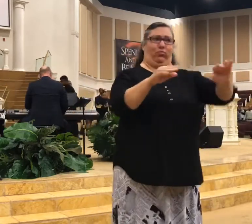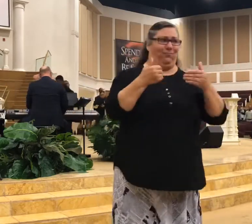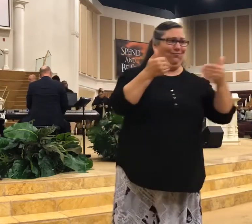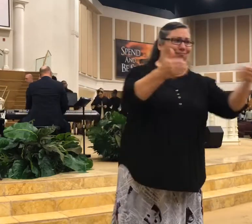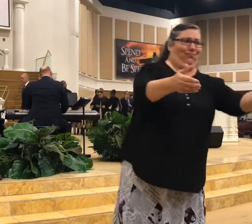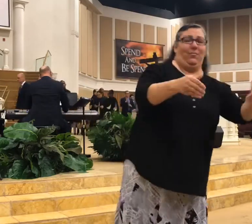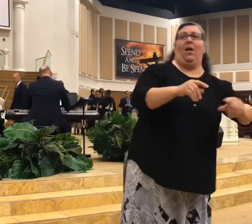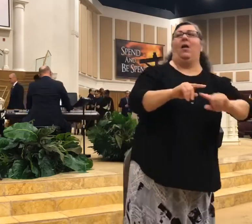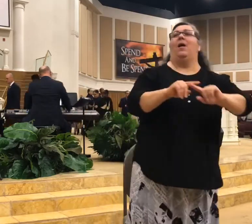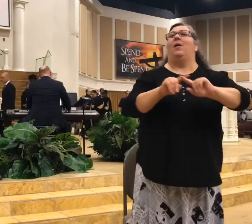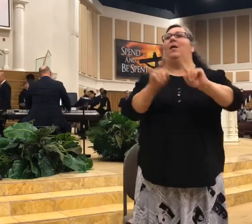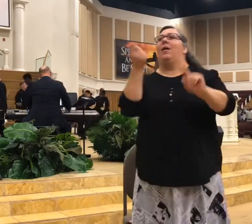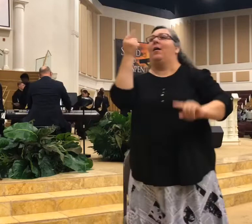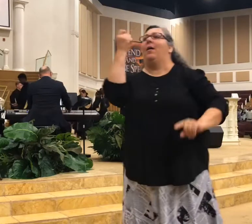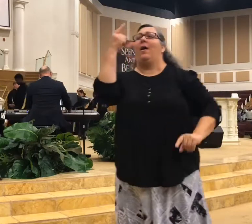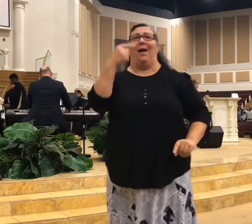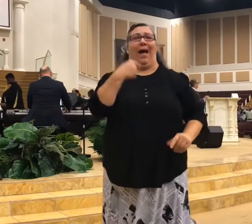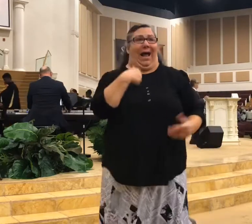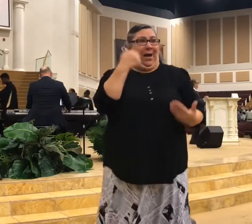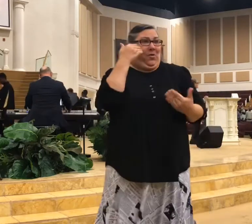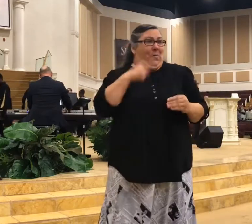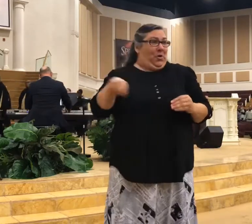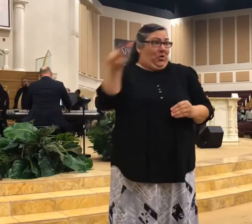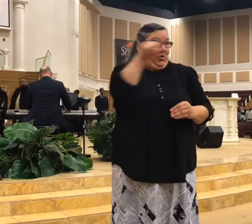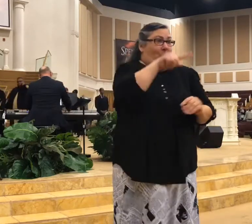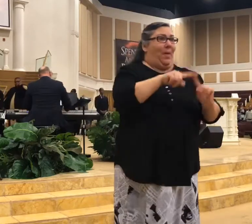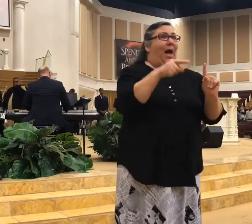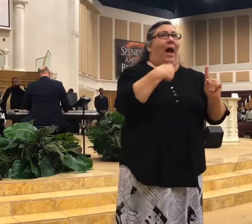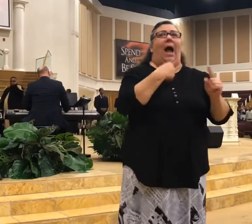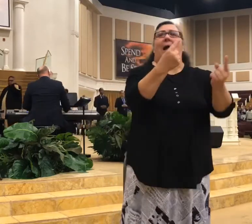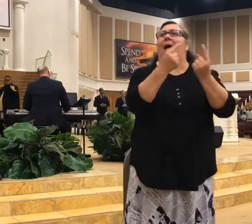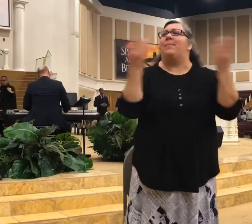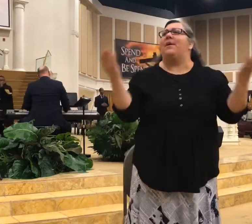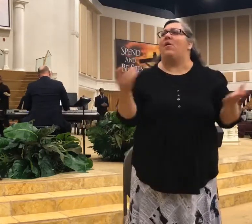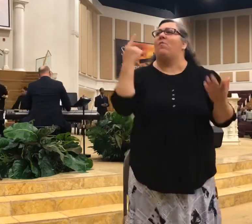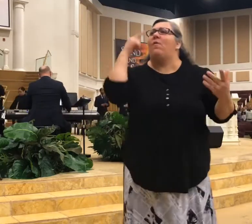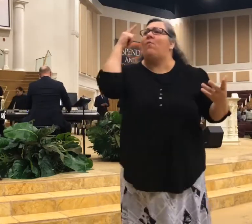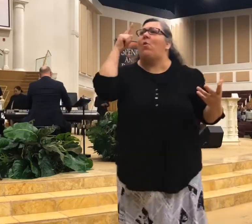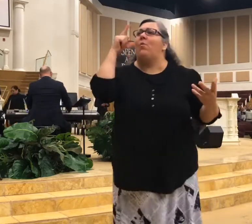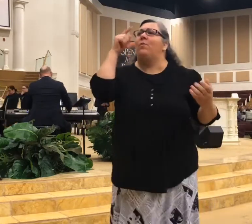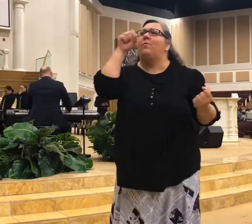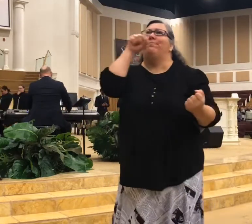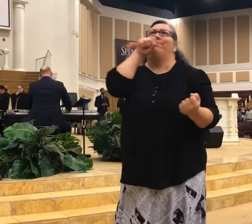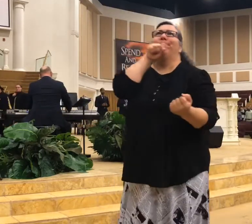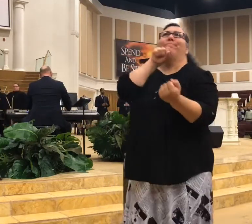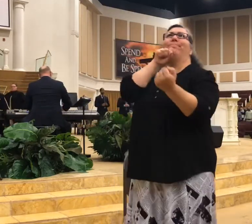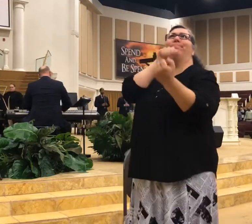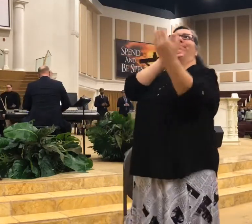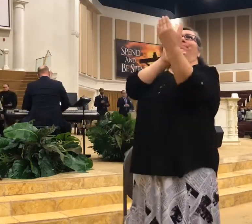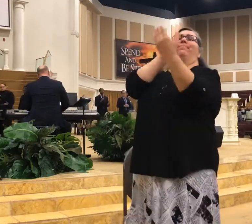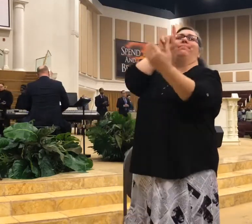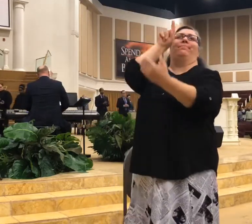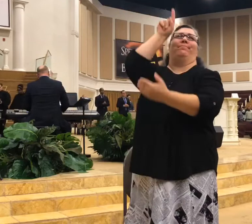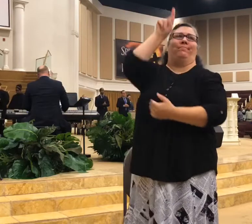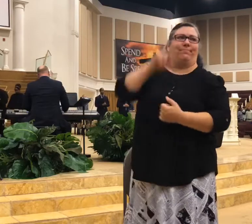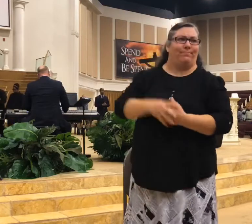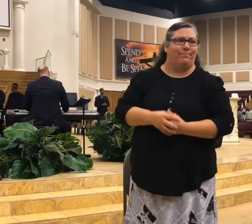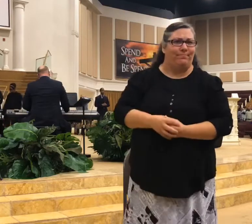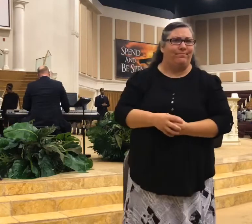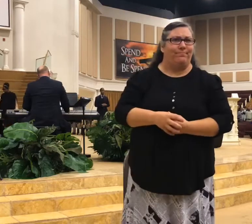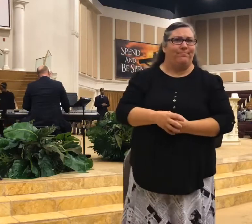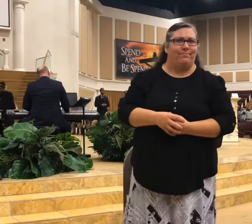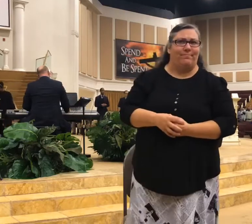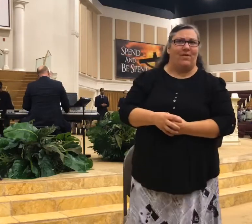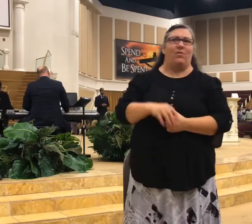I came here tonight for a divine encounter. And if you will pause for a